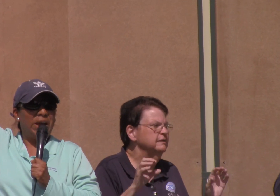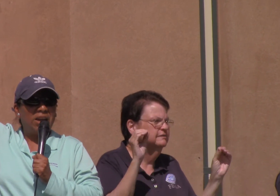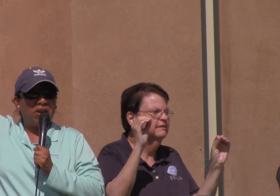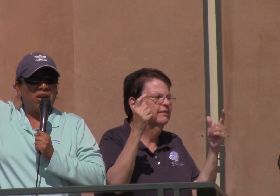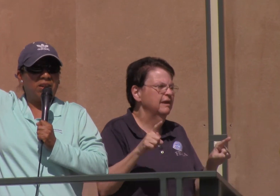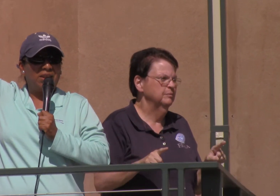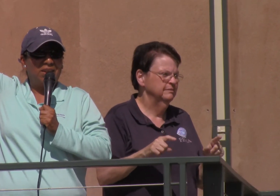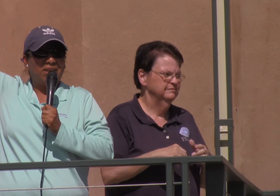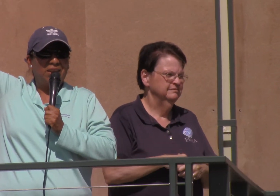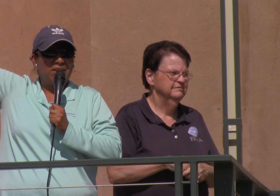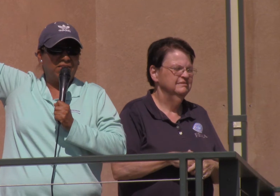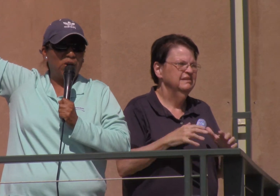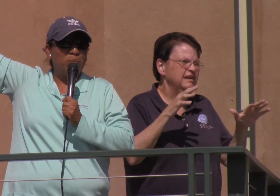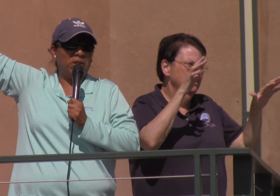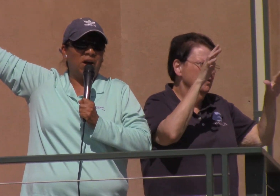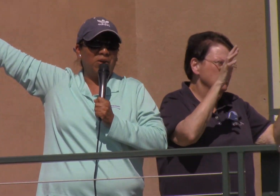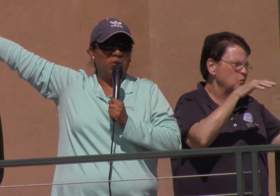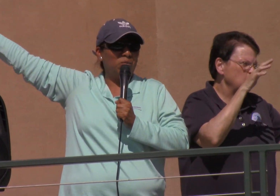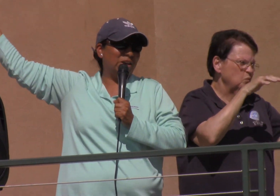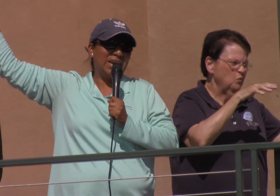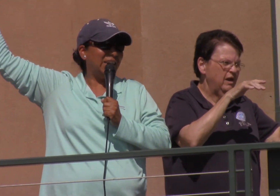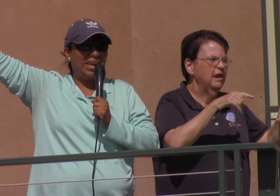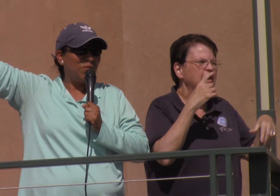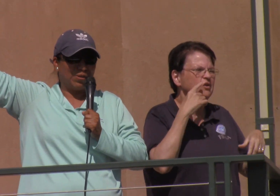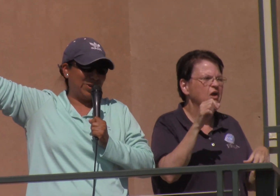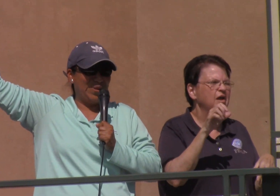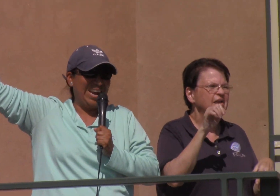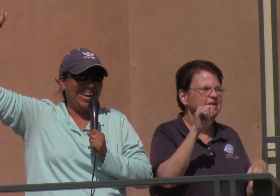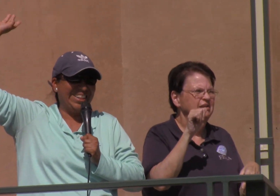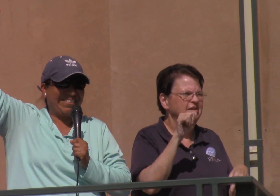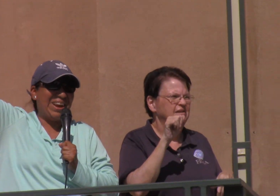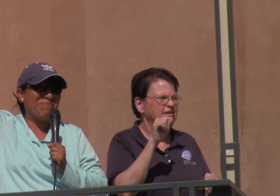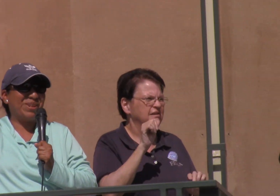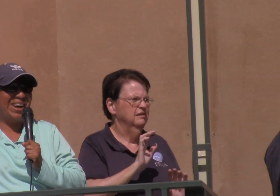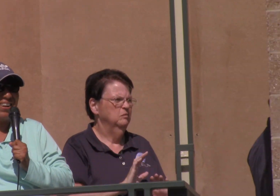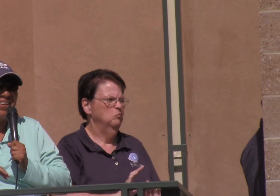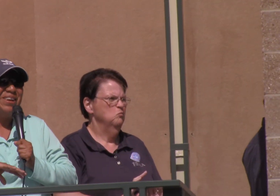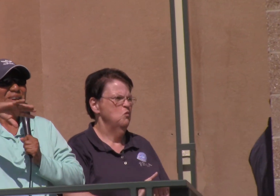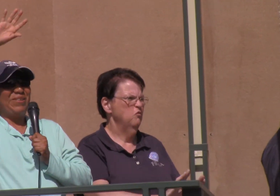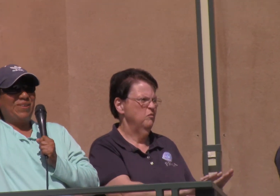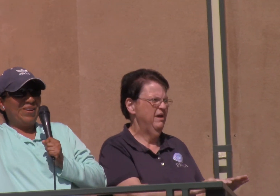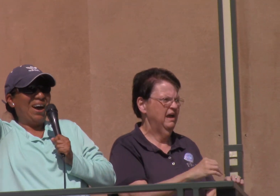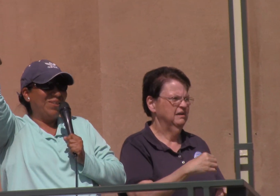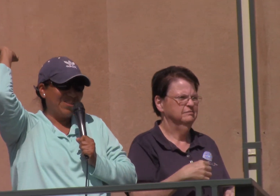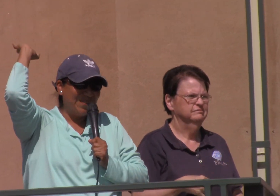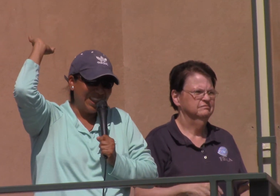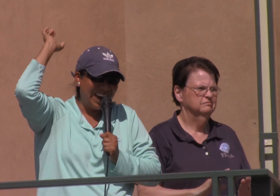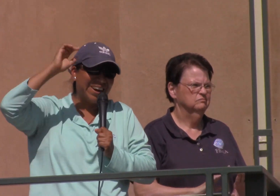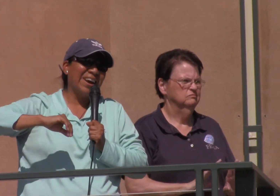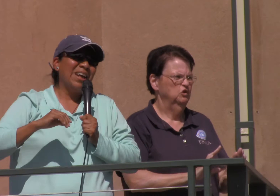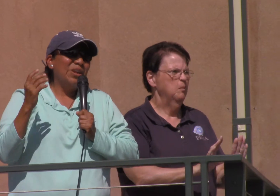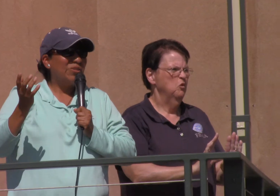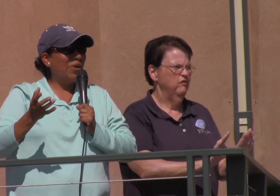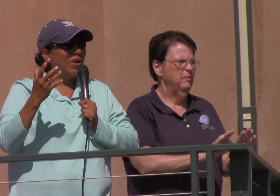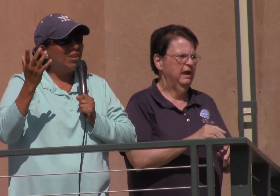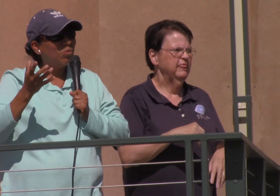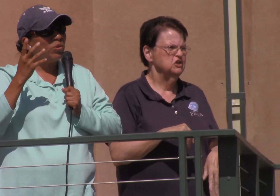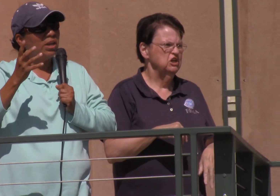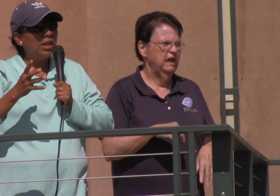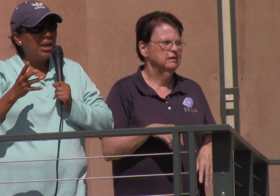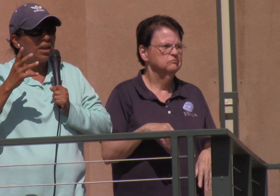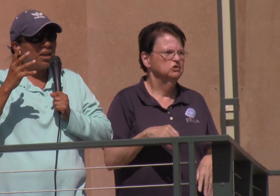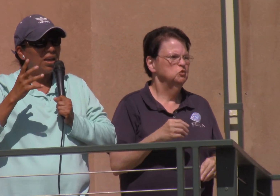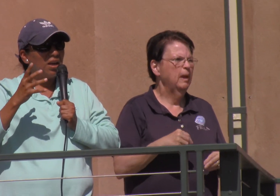it rained on the Sierra Pilado, which I didn't think was going to rain on the Sierra Pilado. So I was over there. So